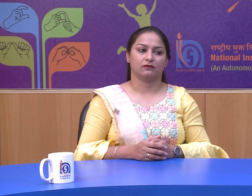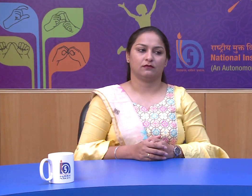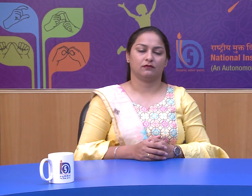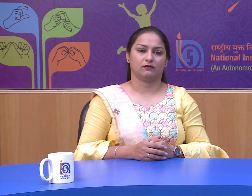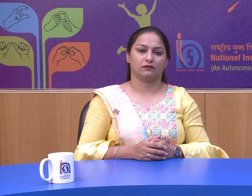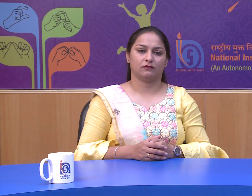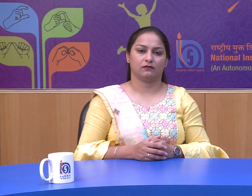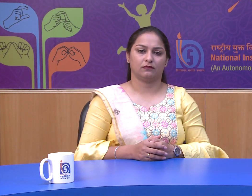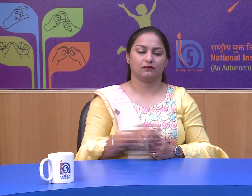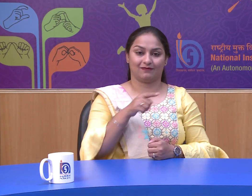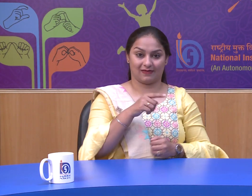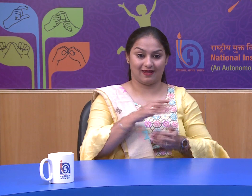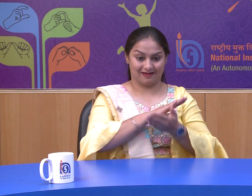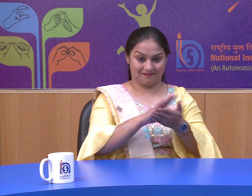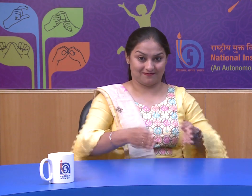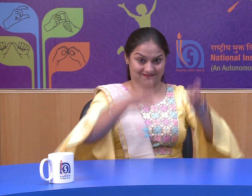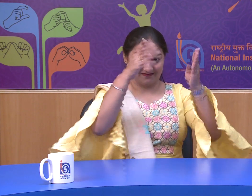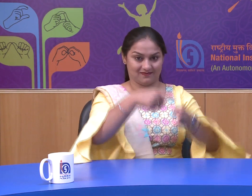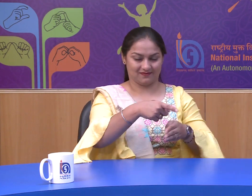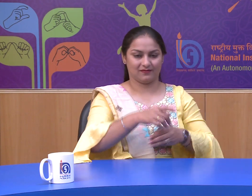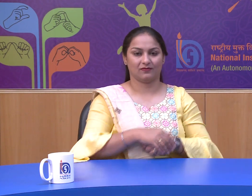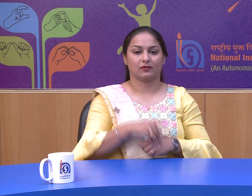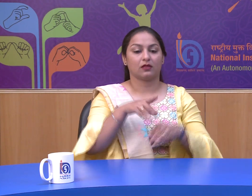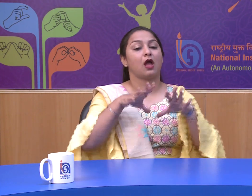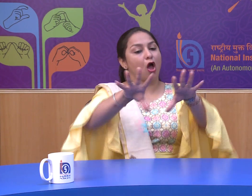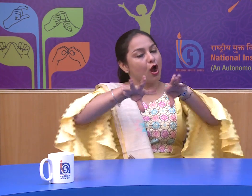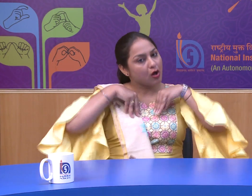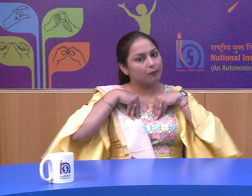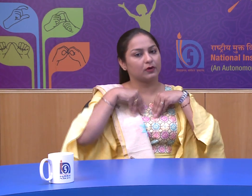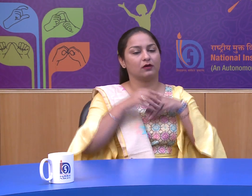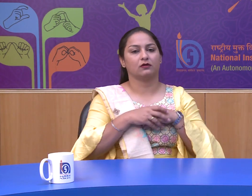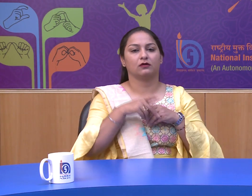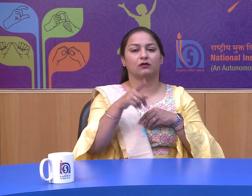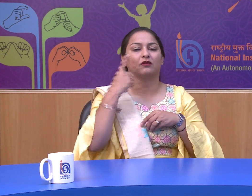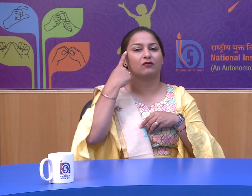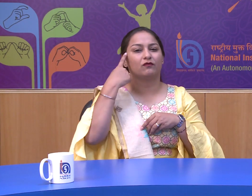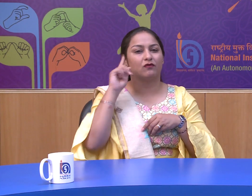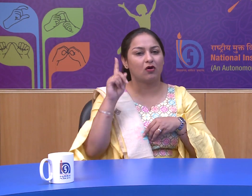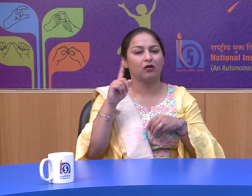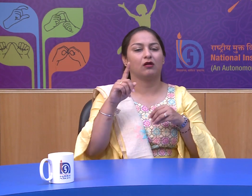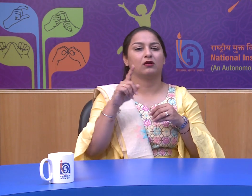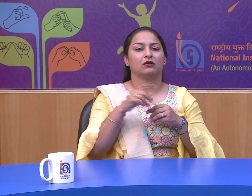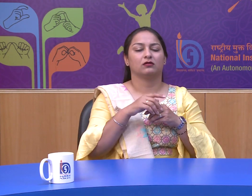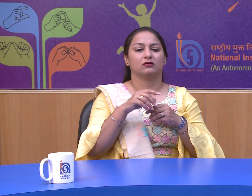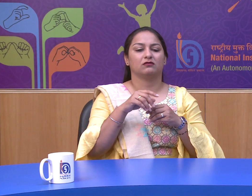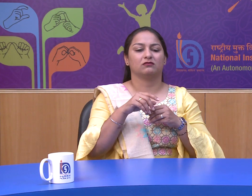that Heliodorus has adopted Vaishnavism and had